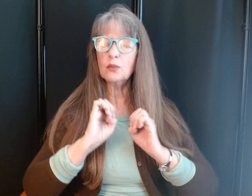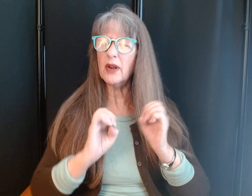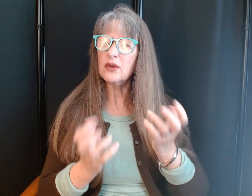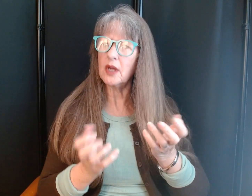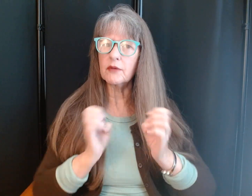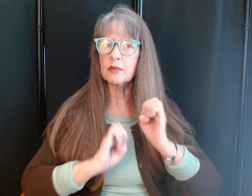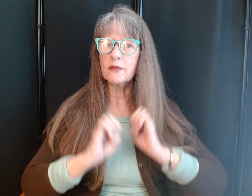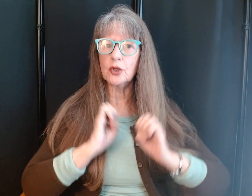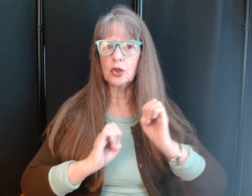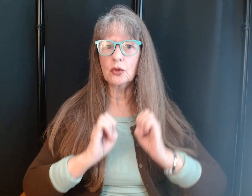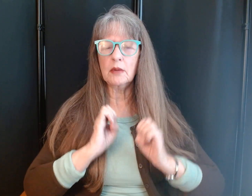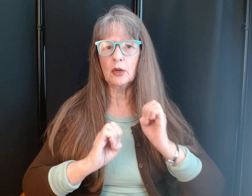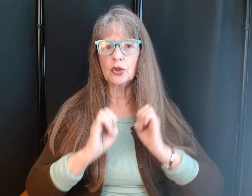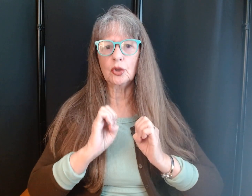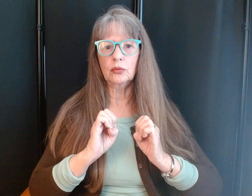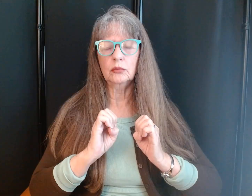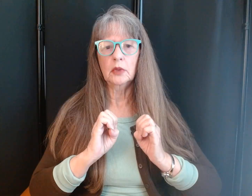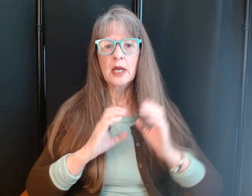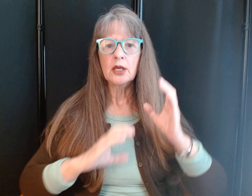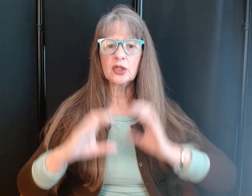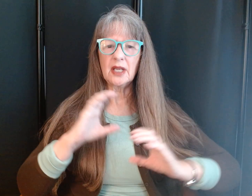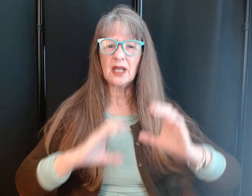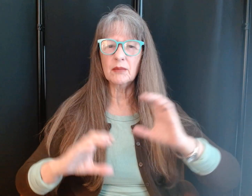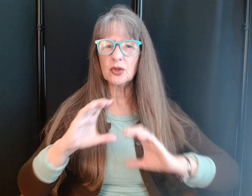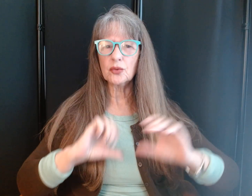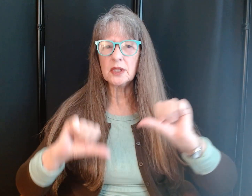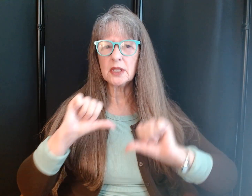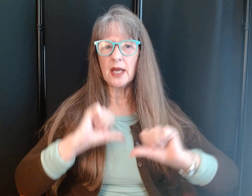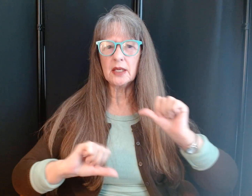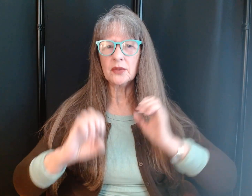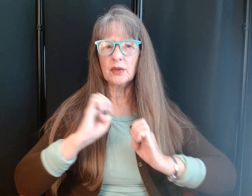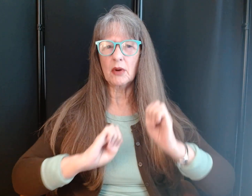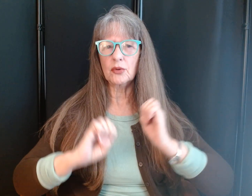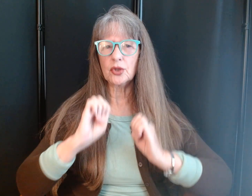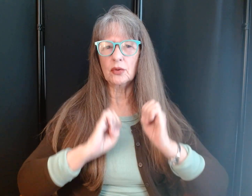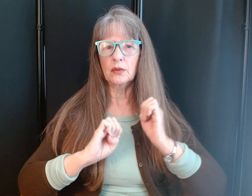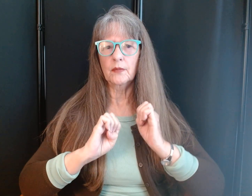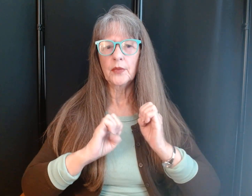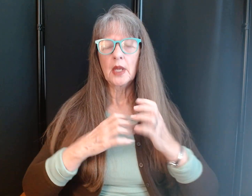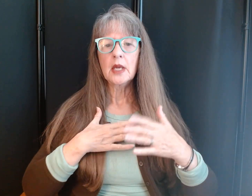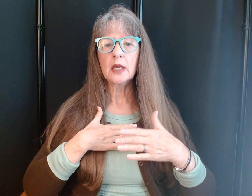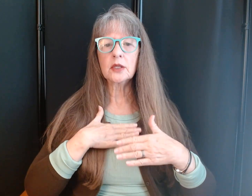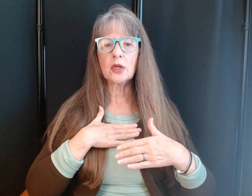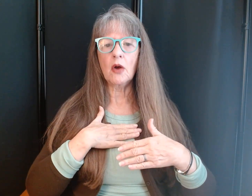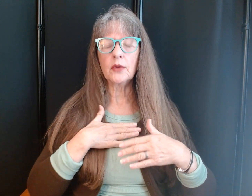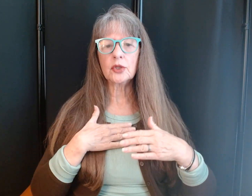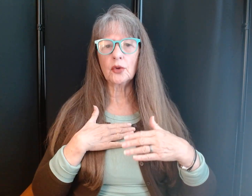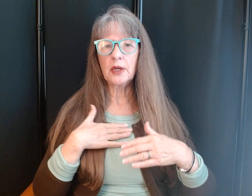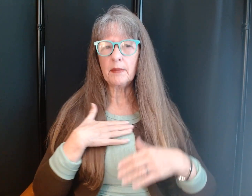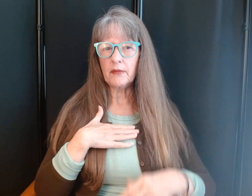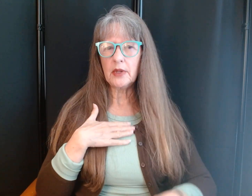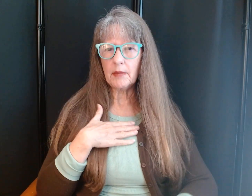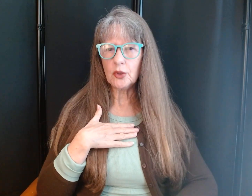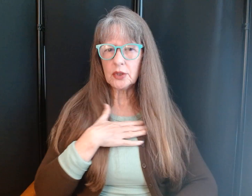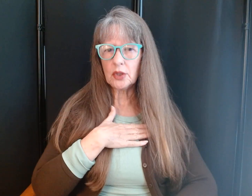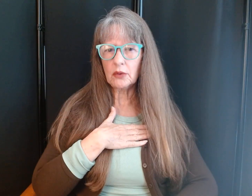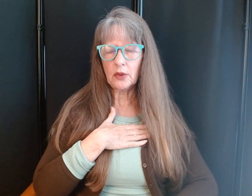whatever's comfortable for you, emotional. Just like chemistry, science, emotional, because it's all the stirring up of the emotions that are